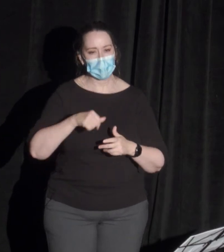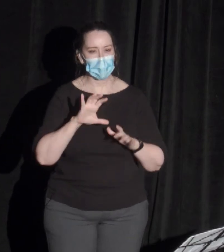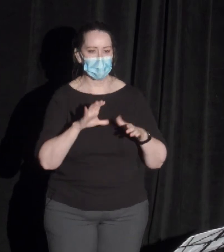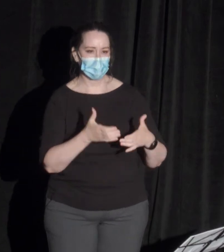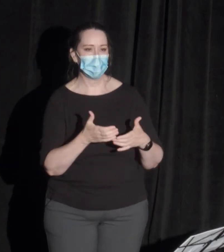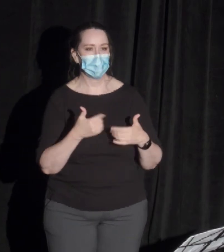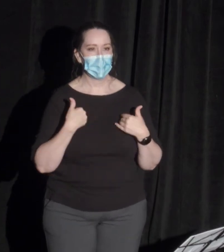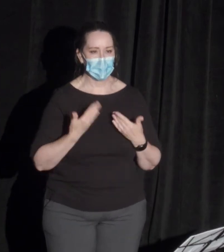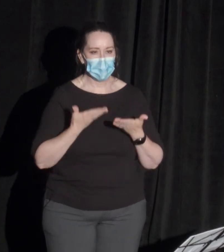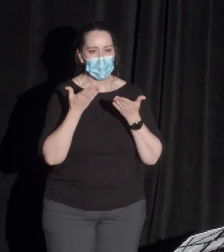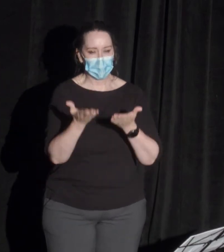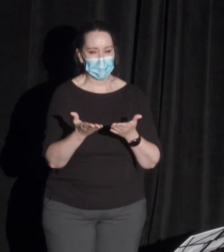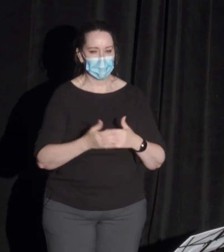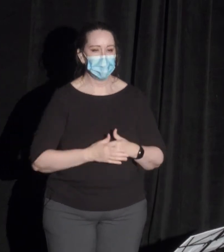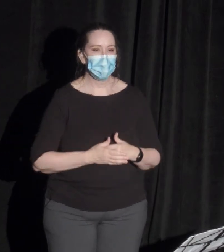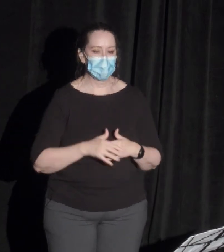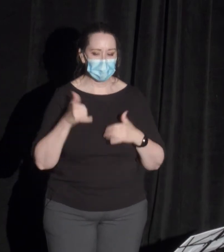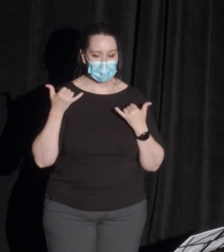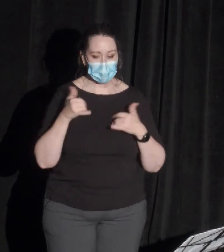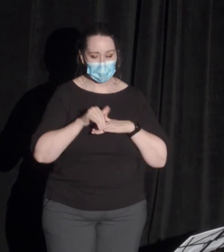offer. This night is for all of us.